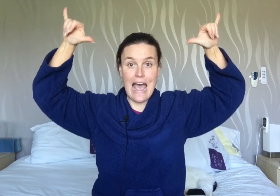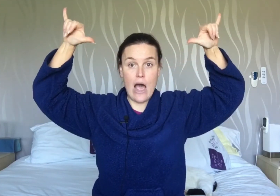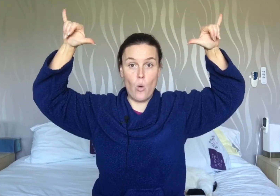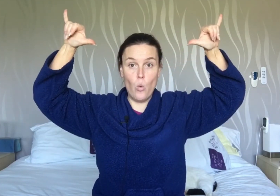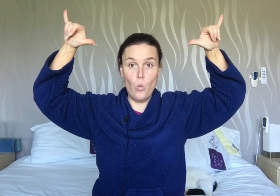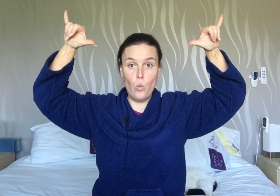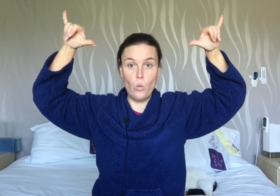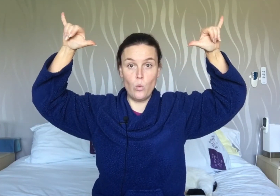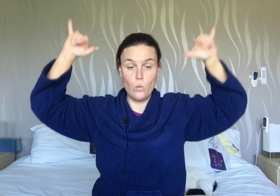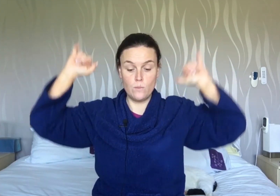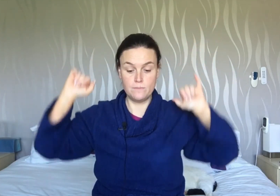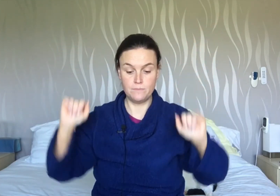Cow.